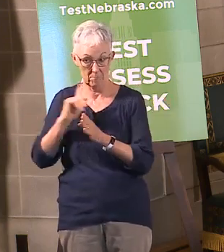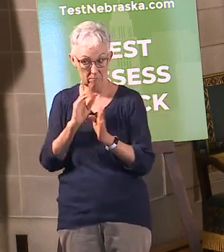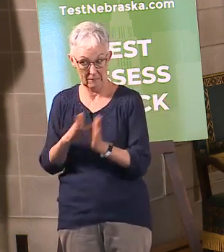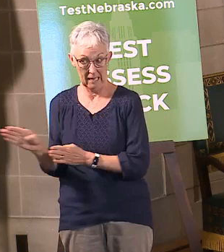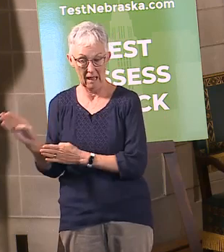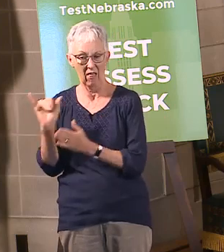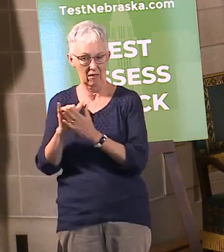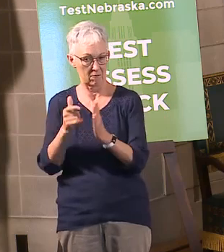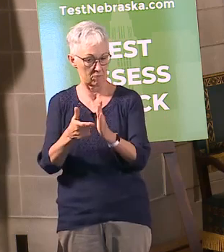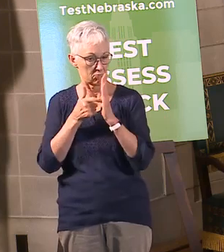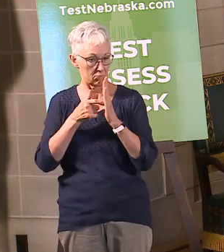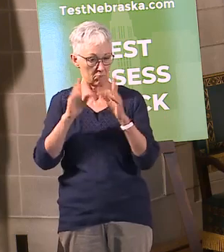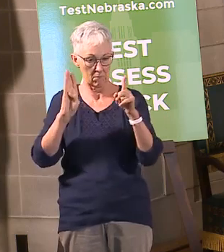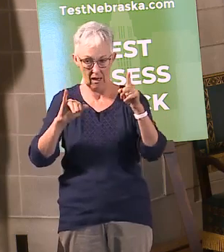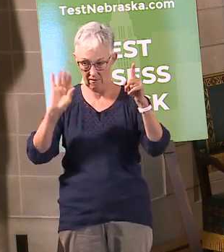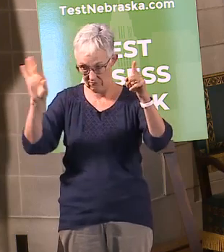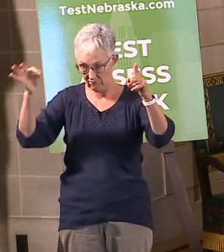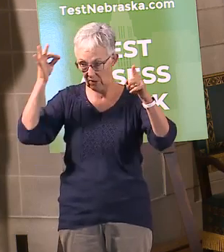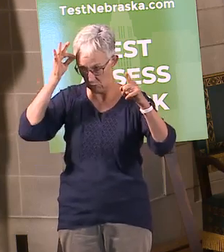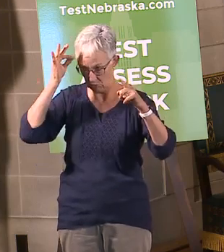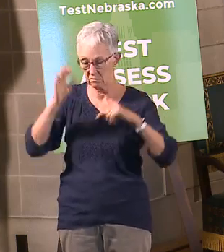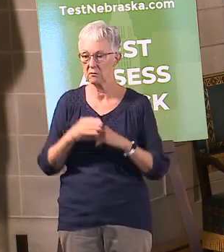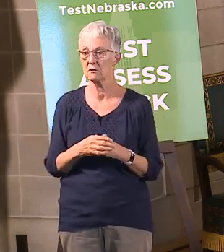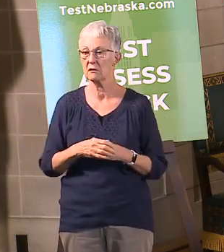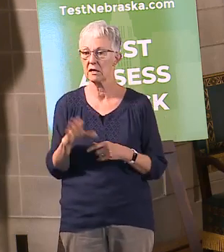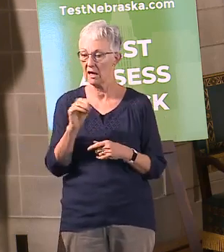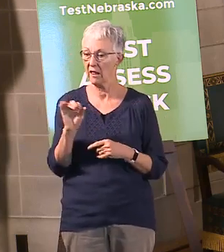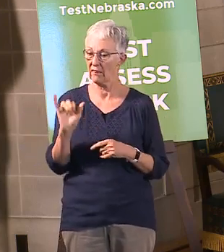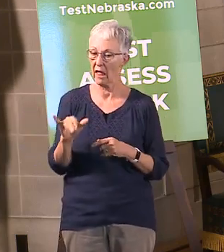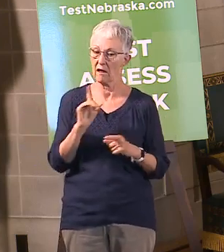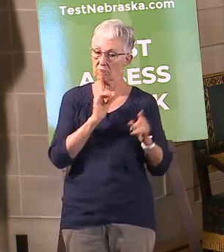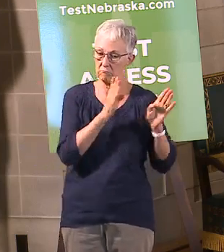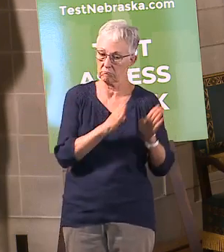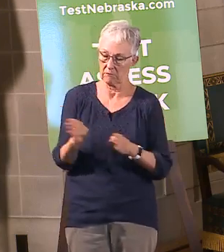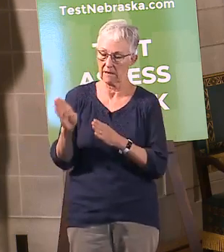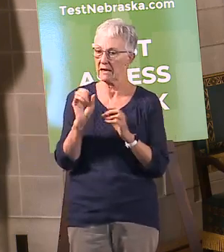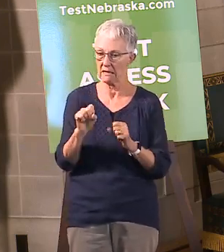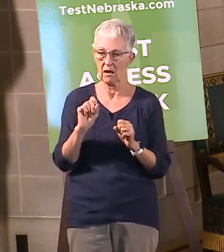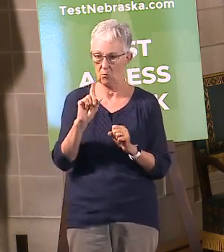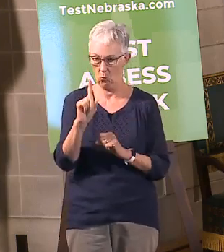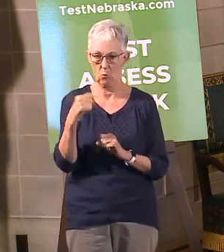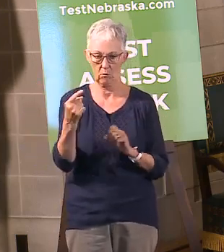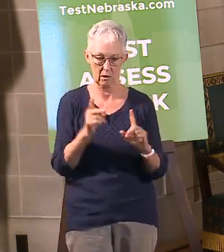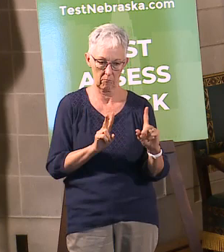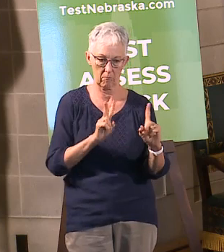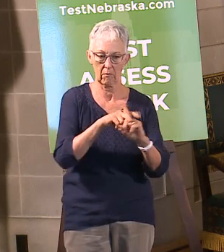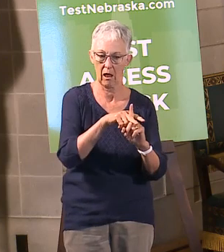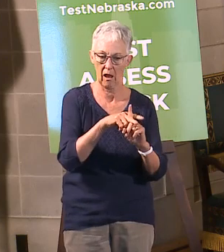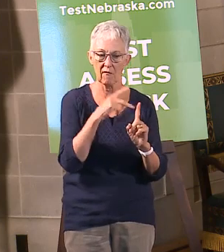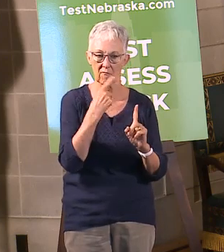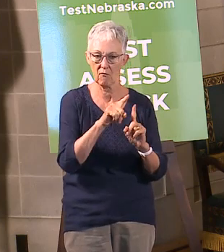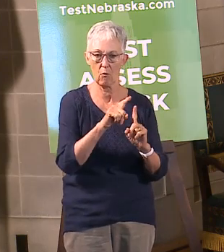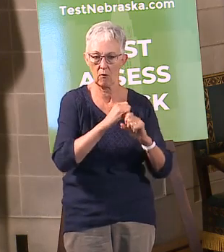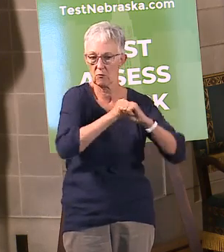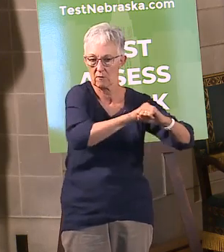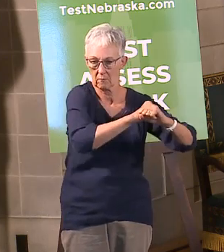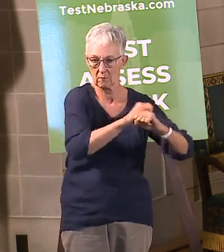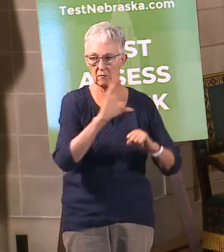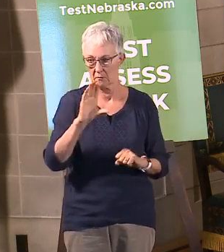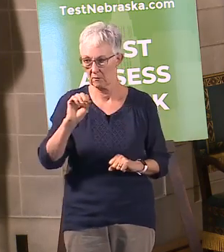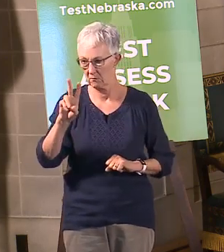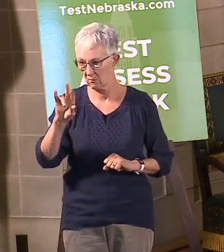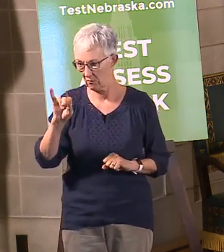it can be a separate plan to specifically address COVID-19. Every facility is